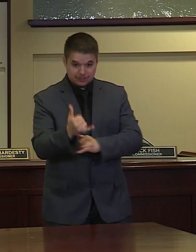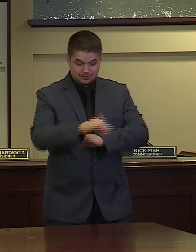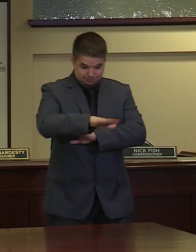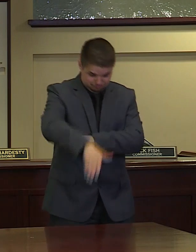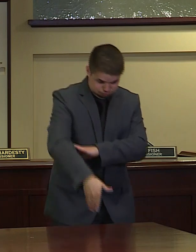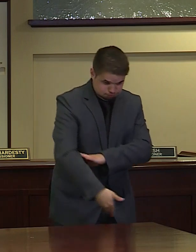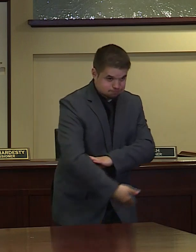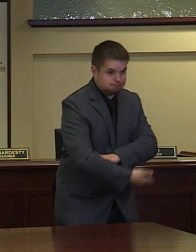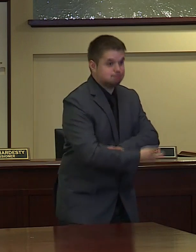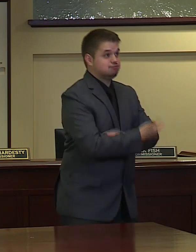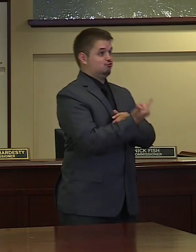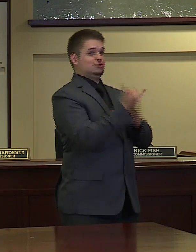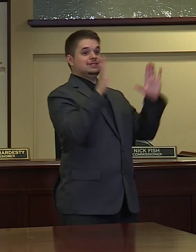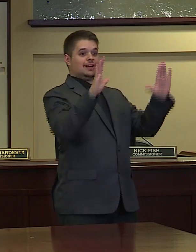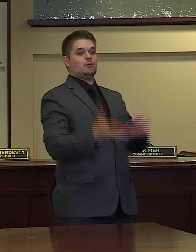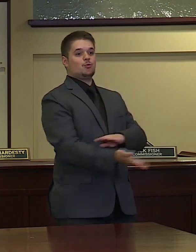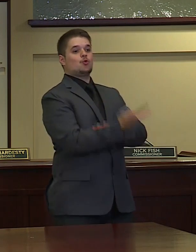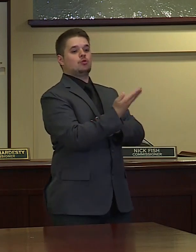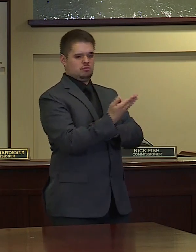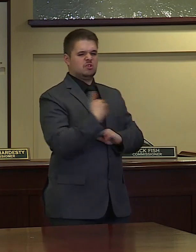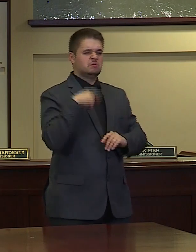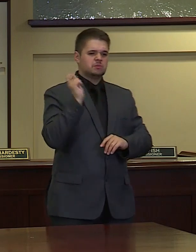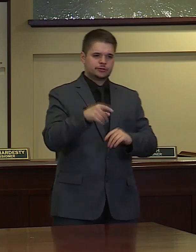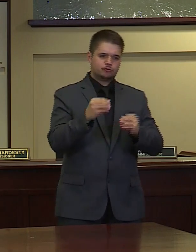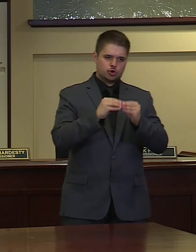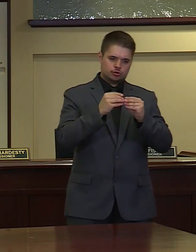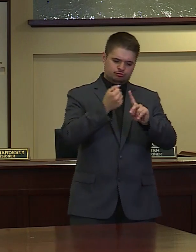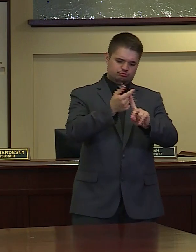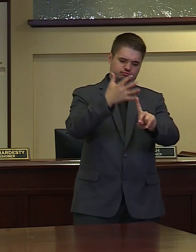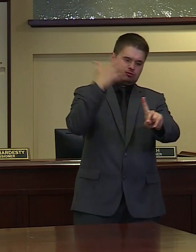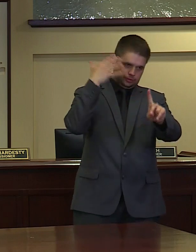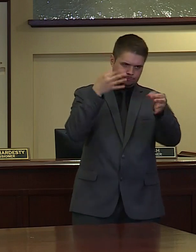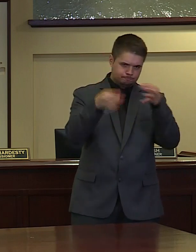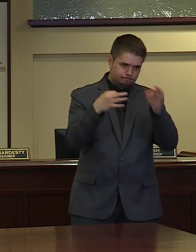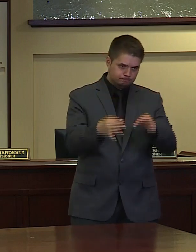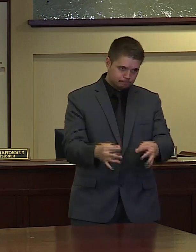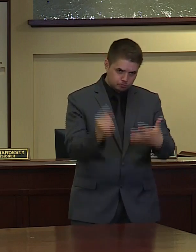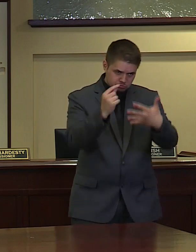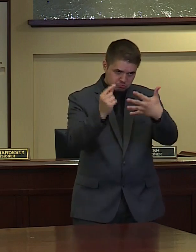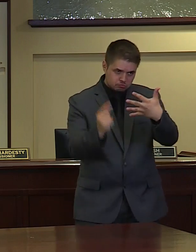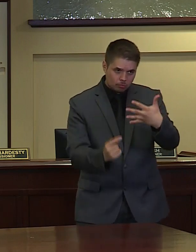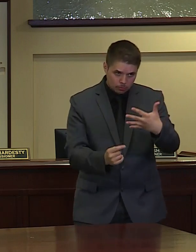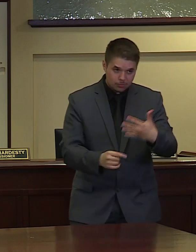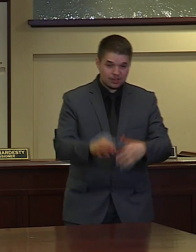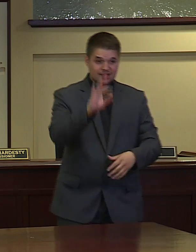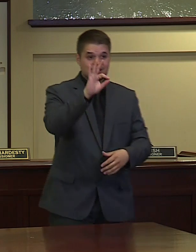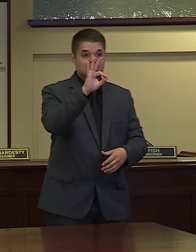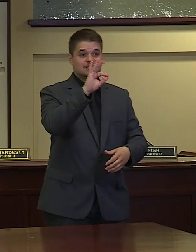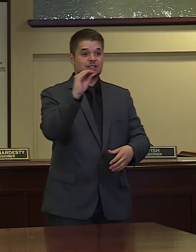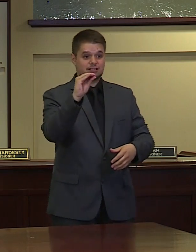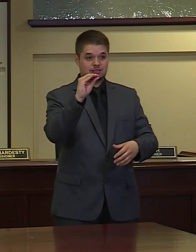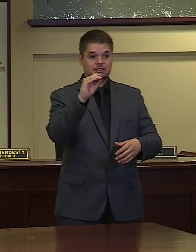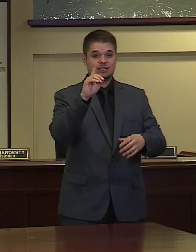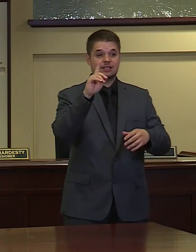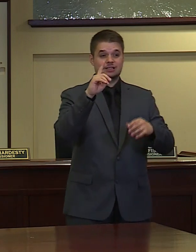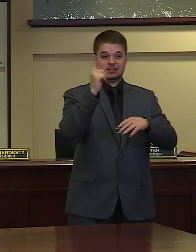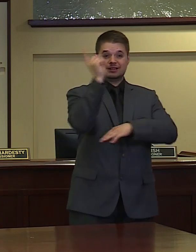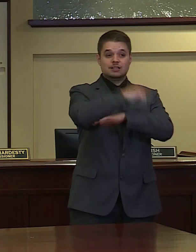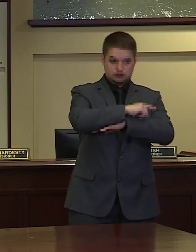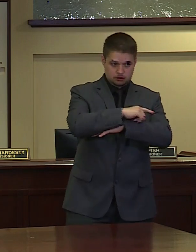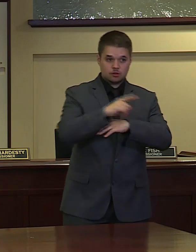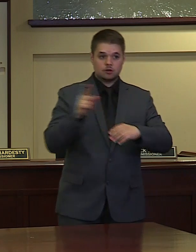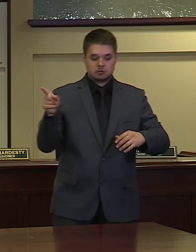that without framing up some context. Over the last 90 days, your emergency management division, it's about 20